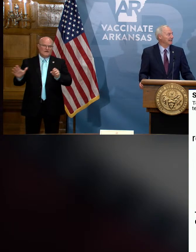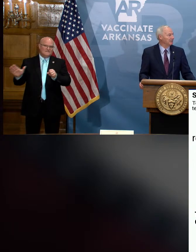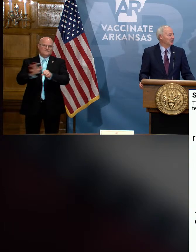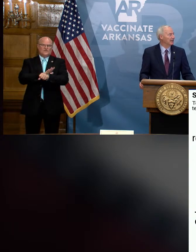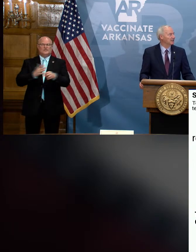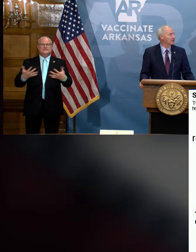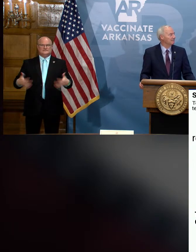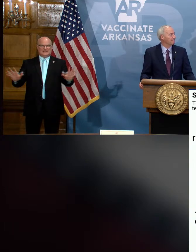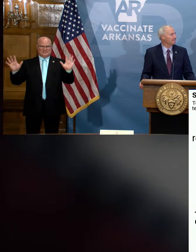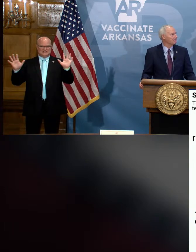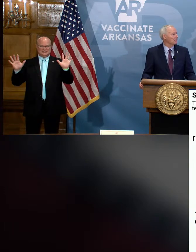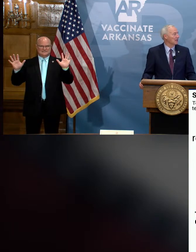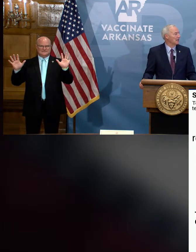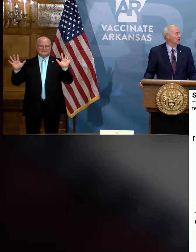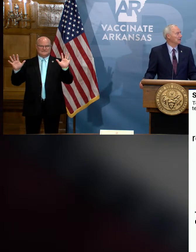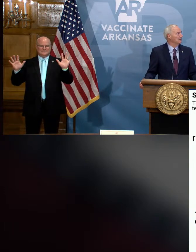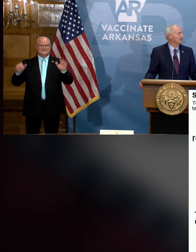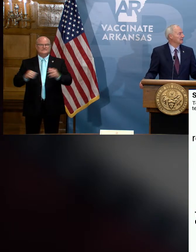fully immunized.